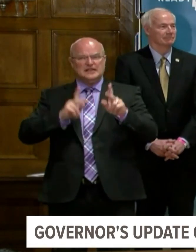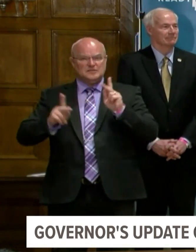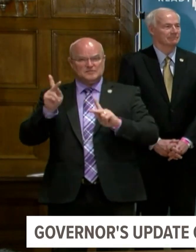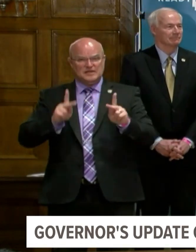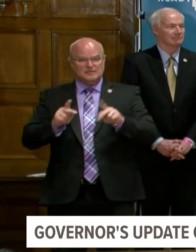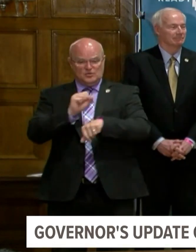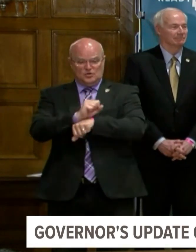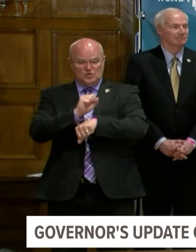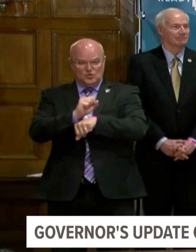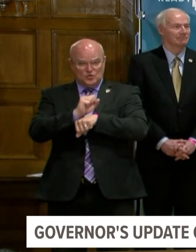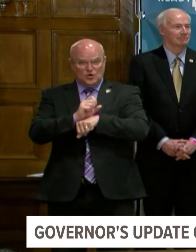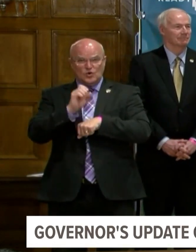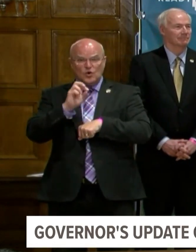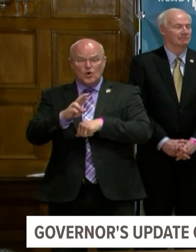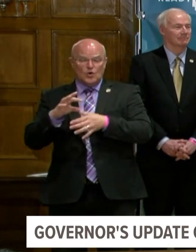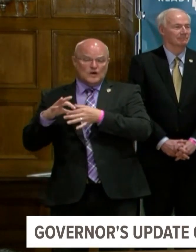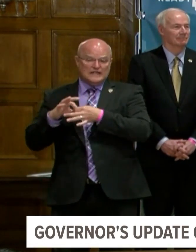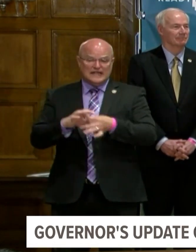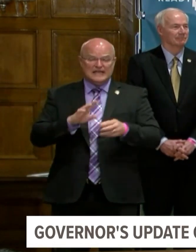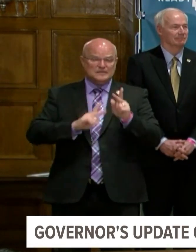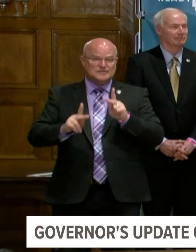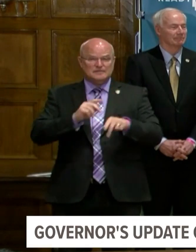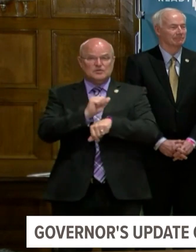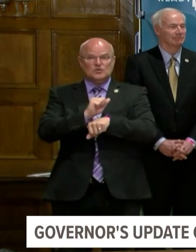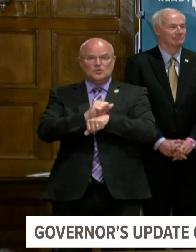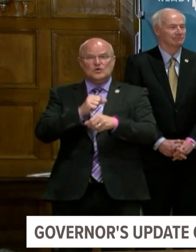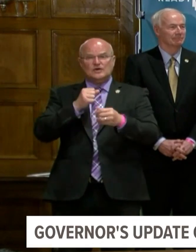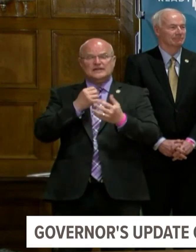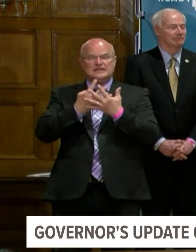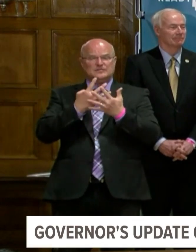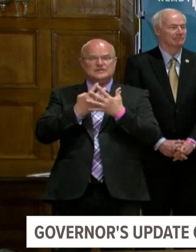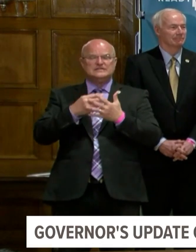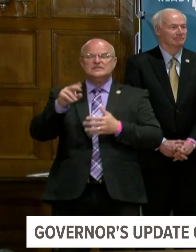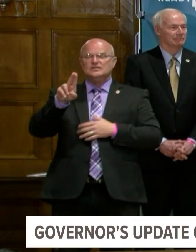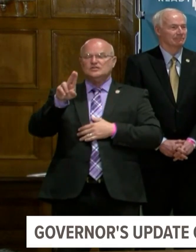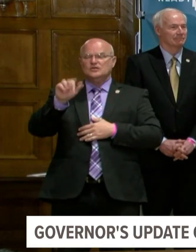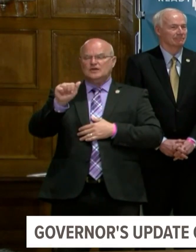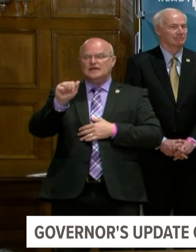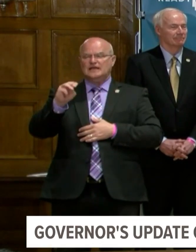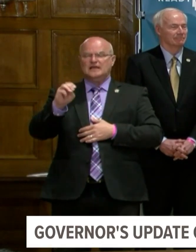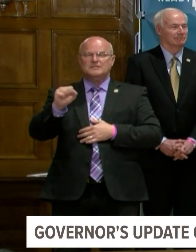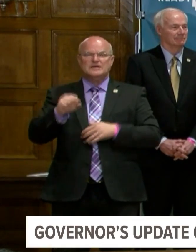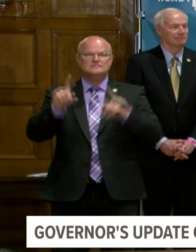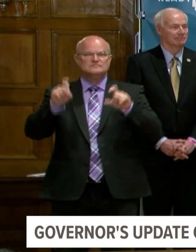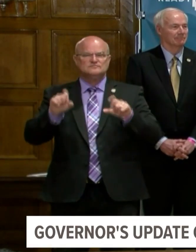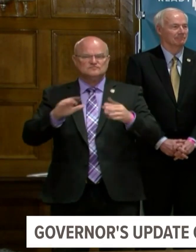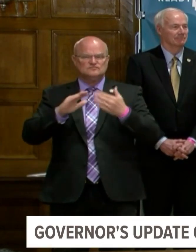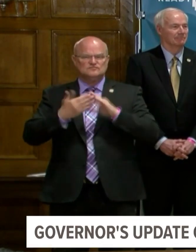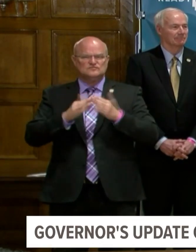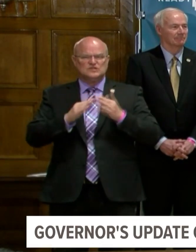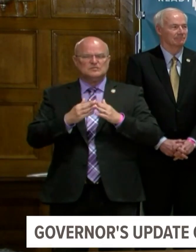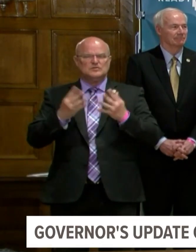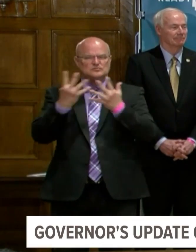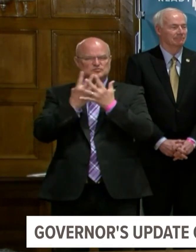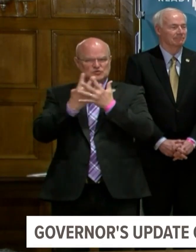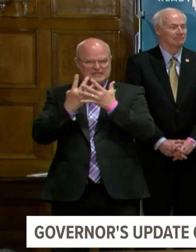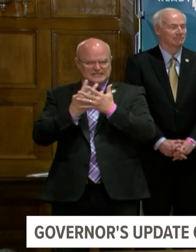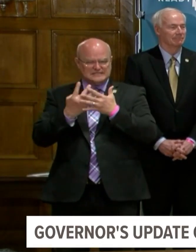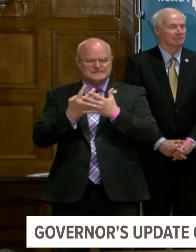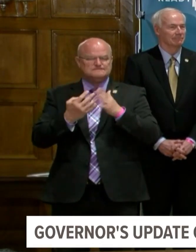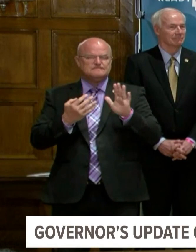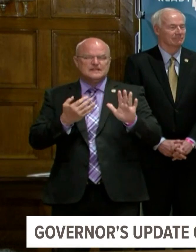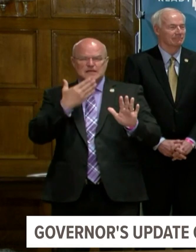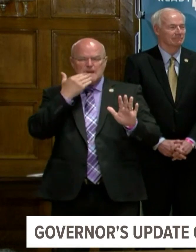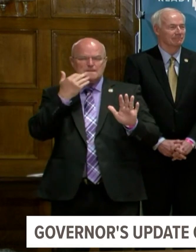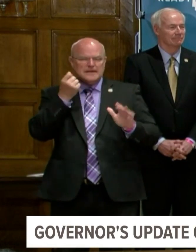people who work or related to people who work in the facility, and UAMS will be doing general community screening. So we'll get a much better sense